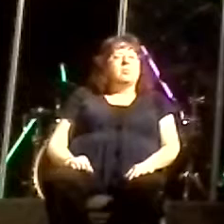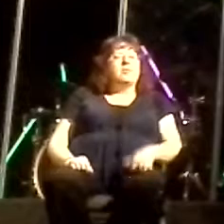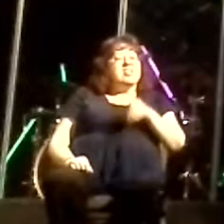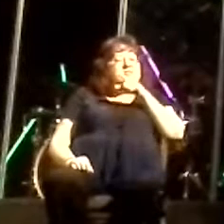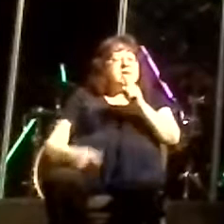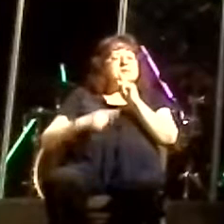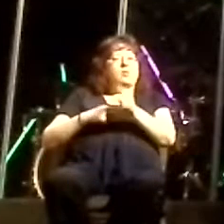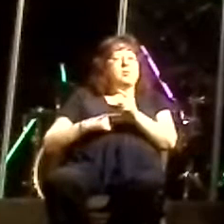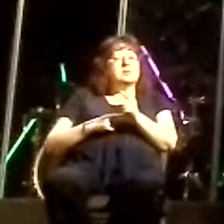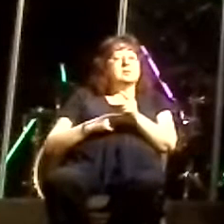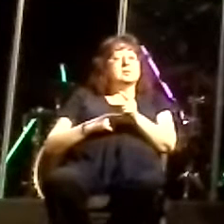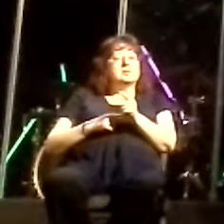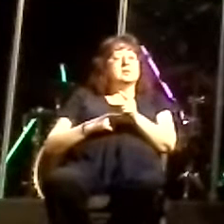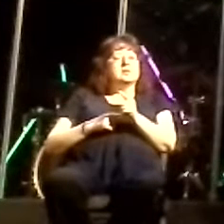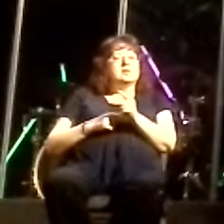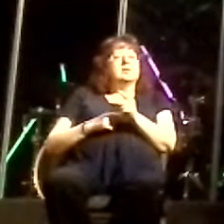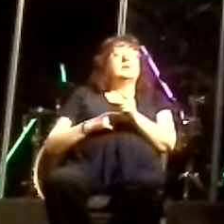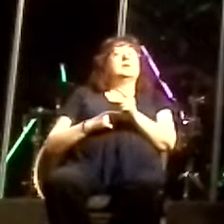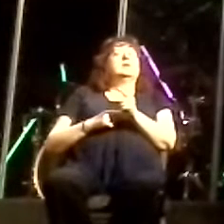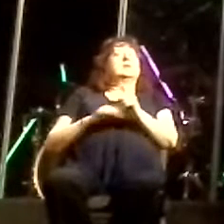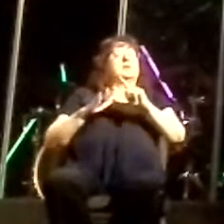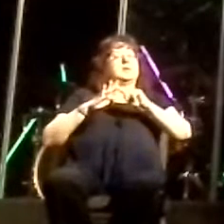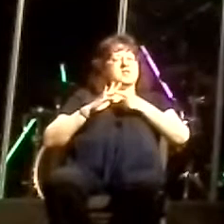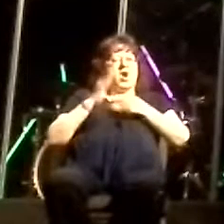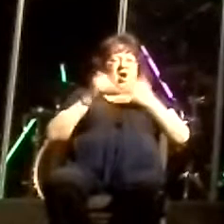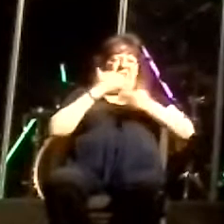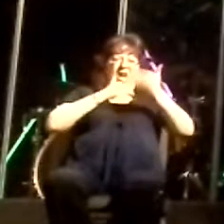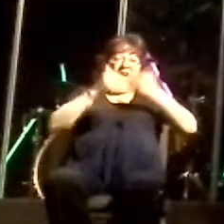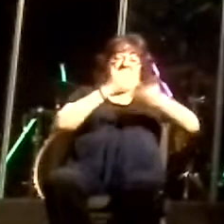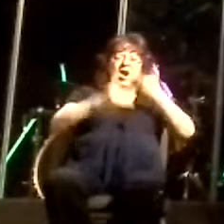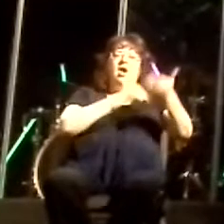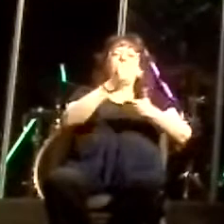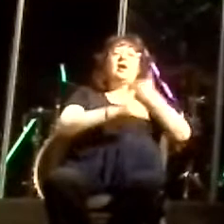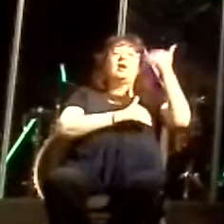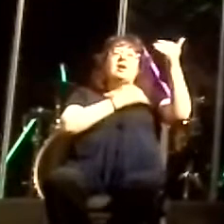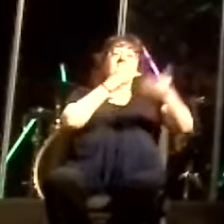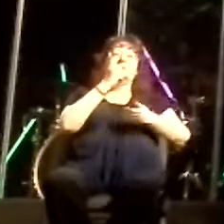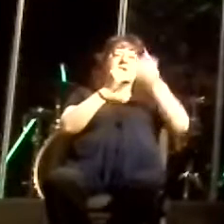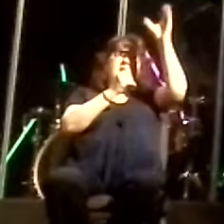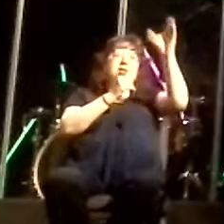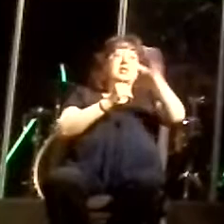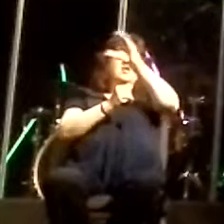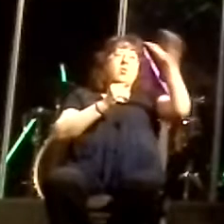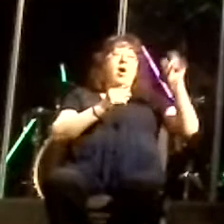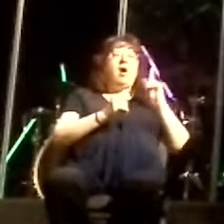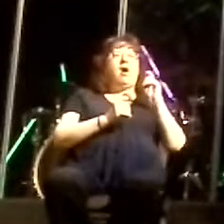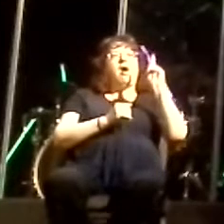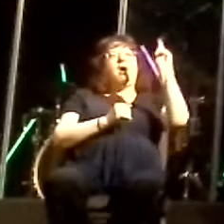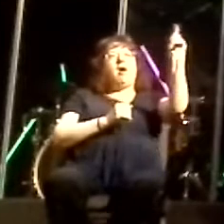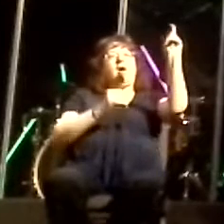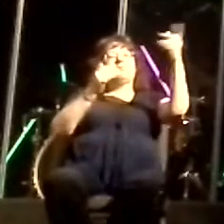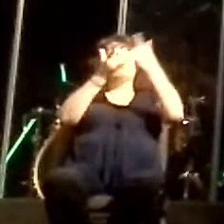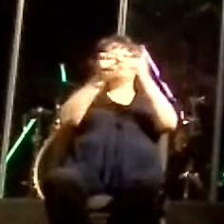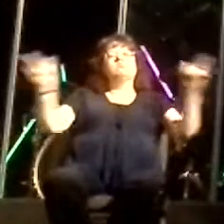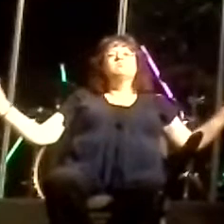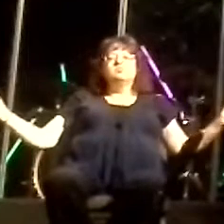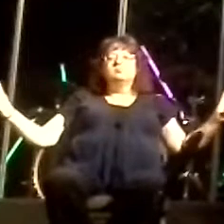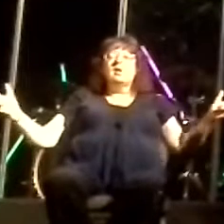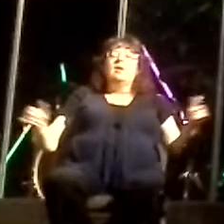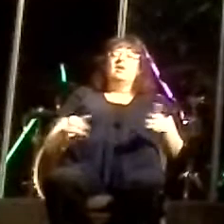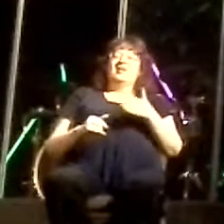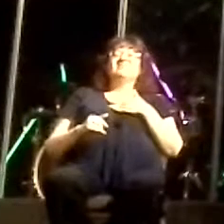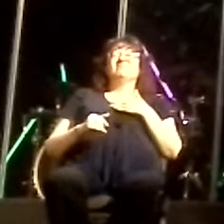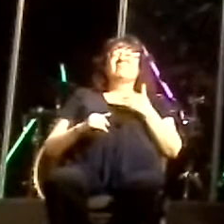And this moment would speed up his crucifixion. Up till then, they like